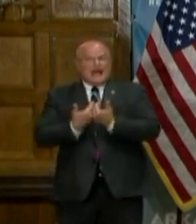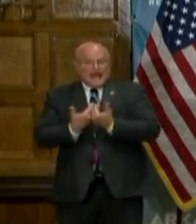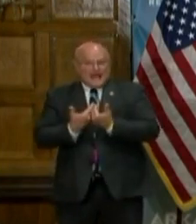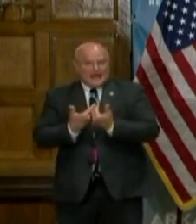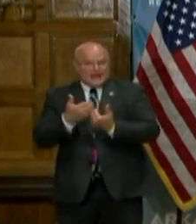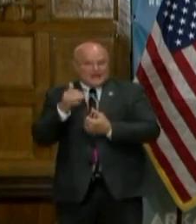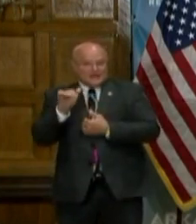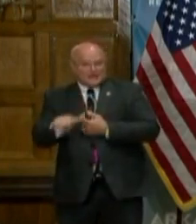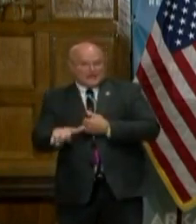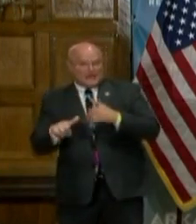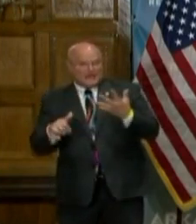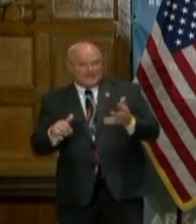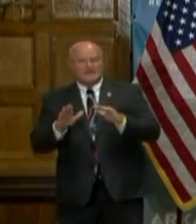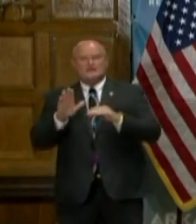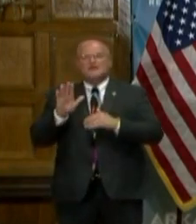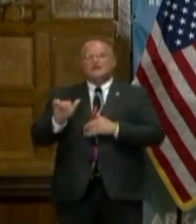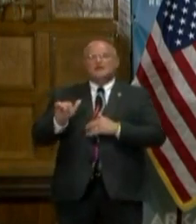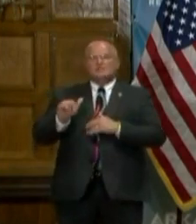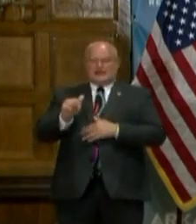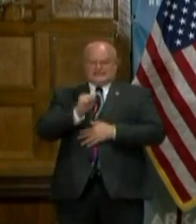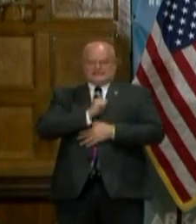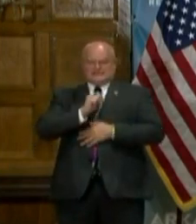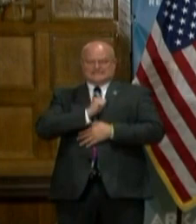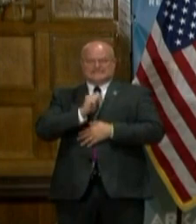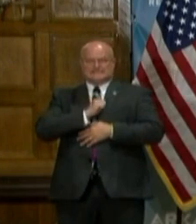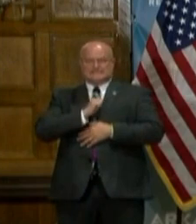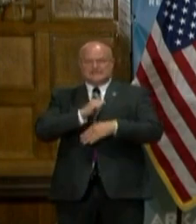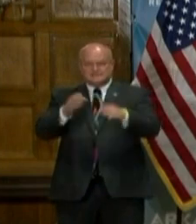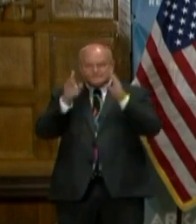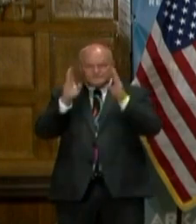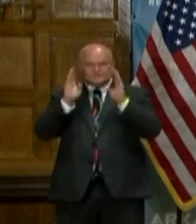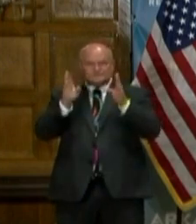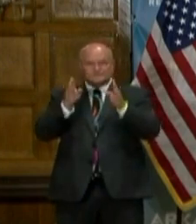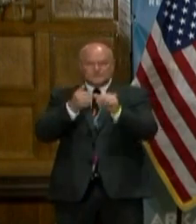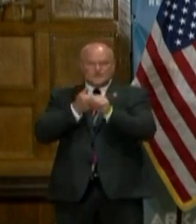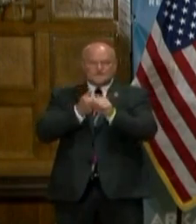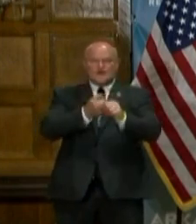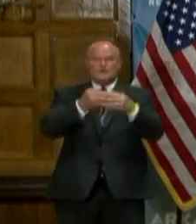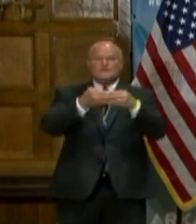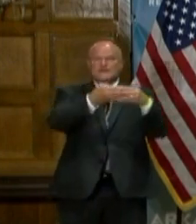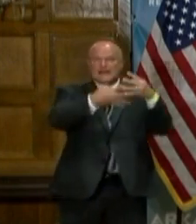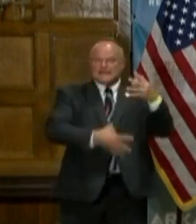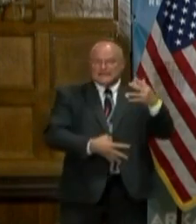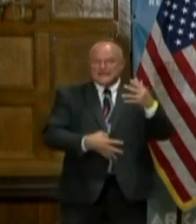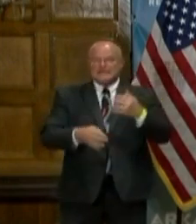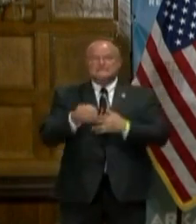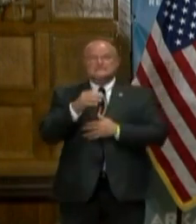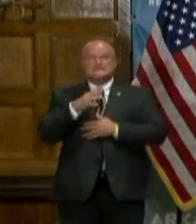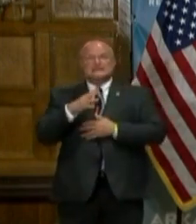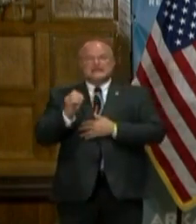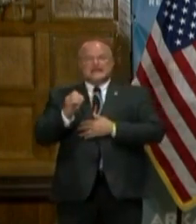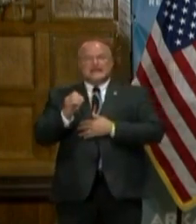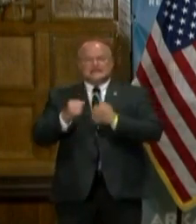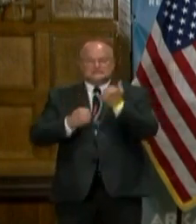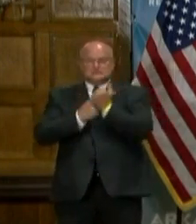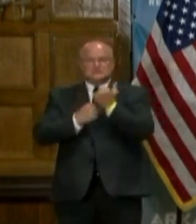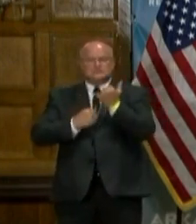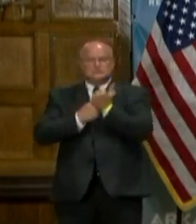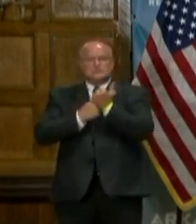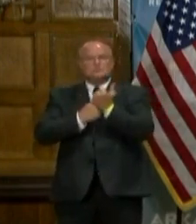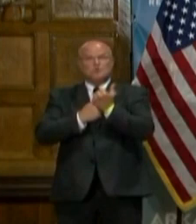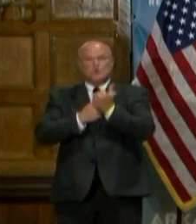do that? You do that by self-discipline, following the guidelines, and